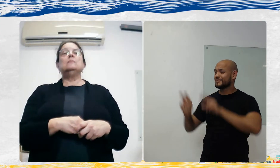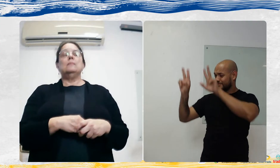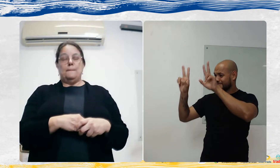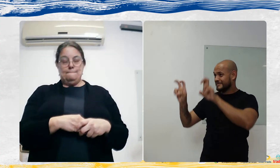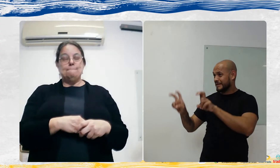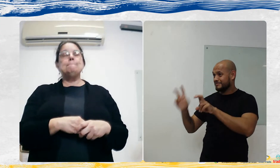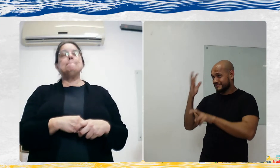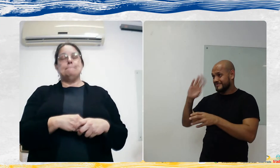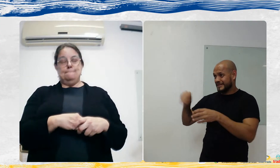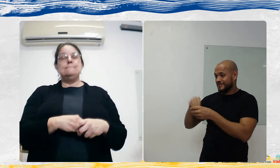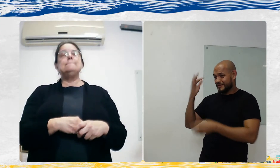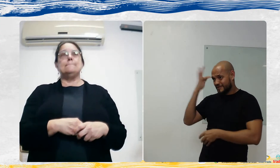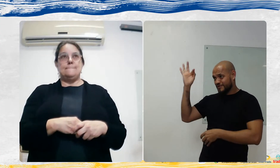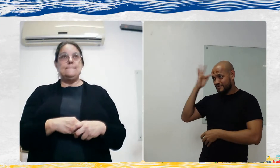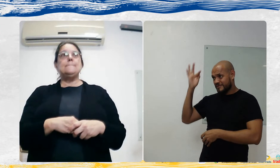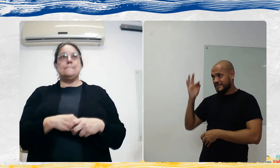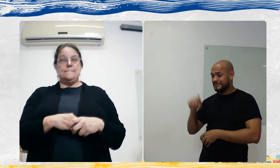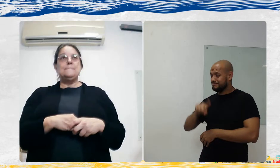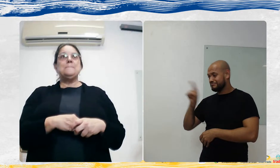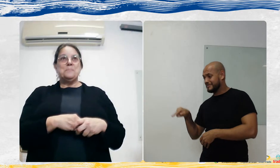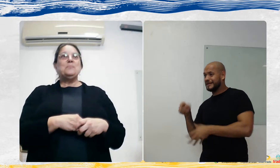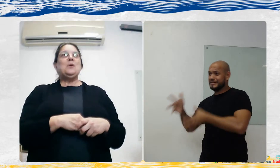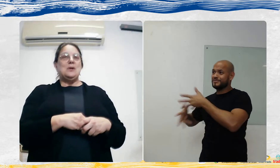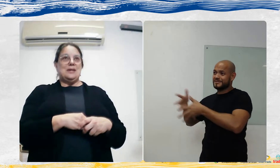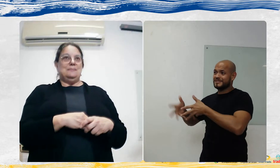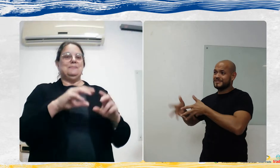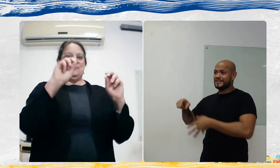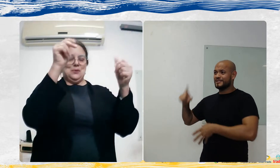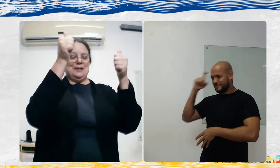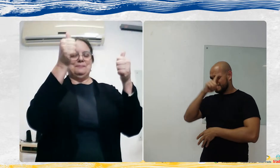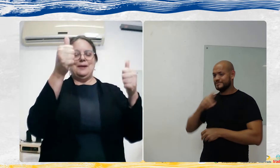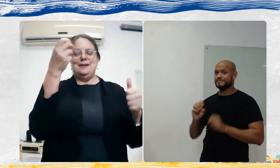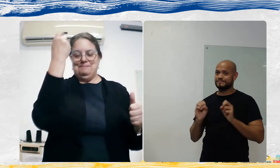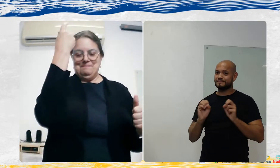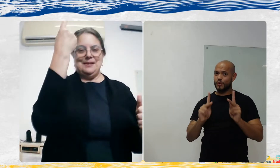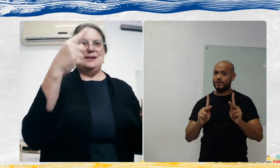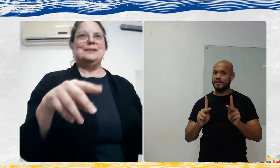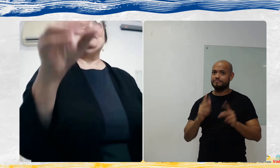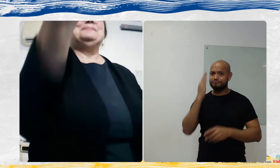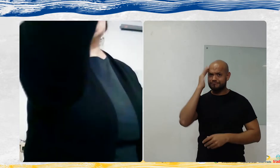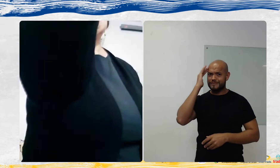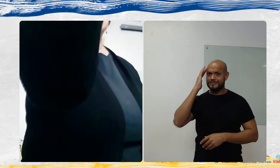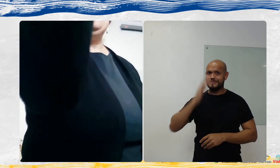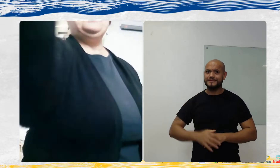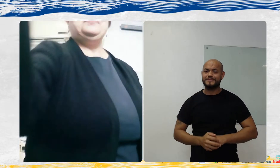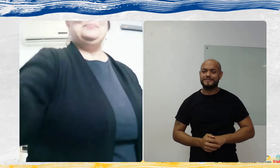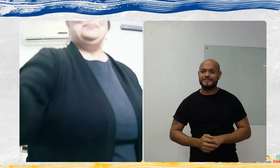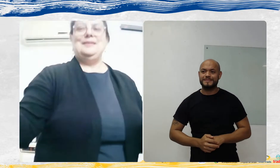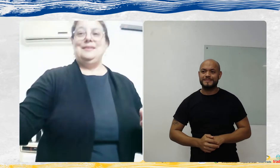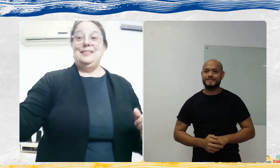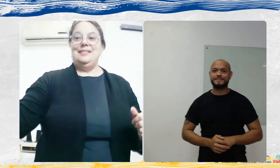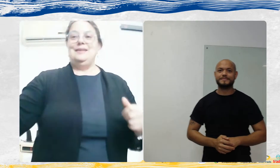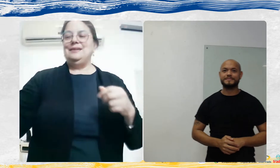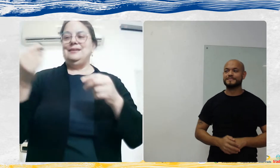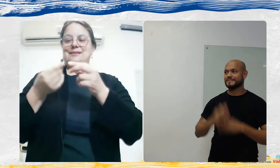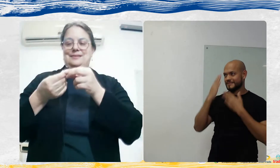in philosophy to sign language. You know? Okay. I got it. Thank